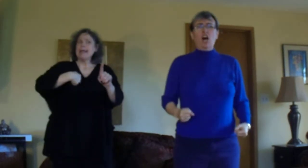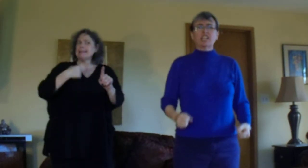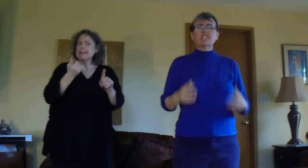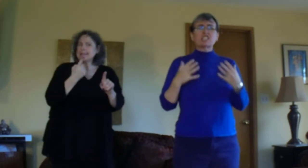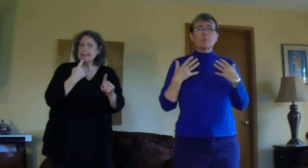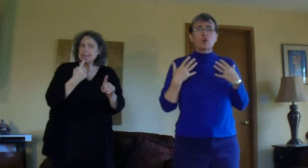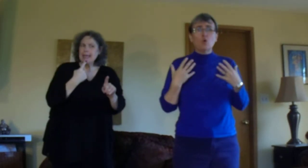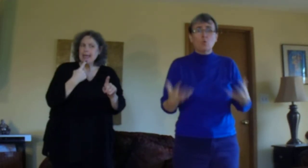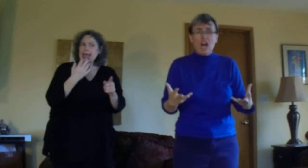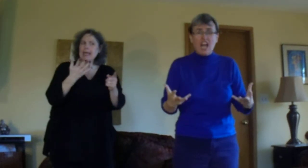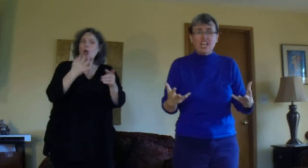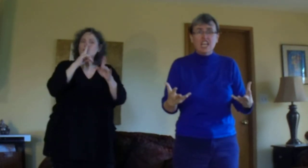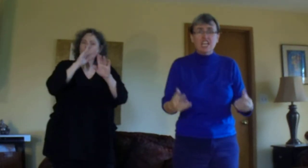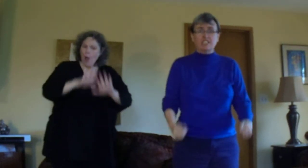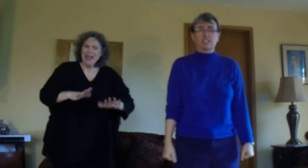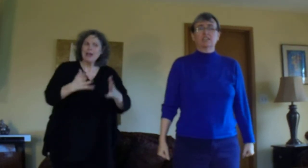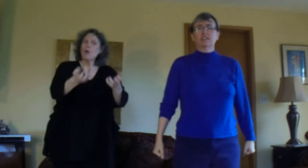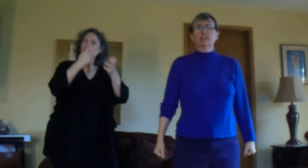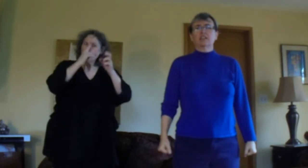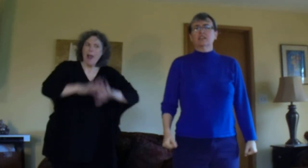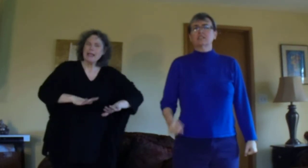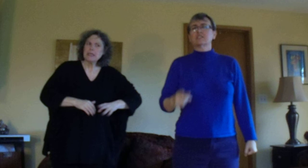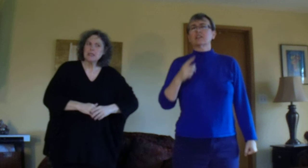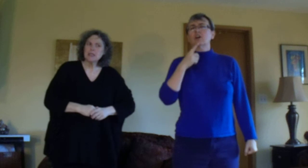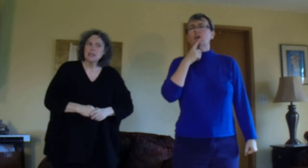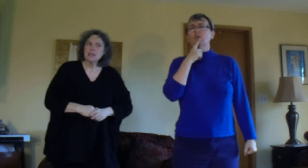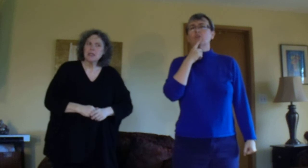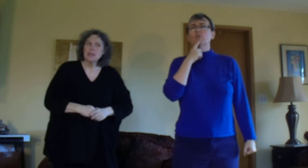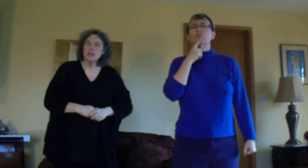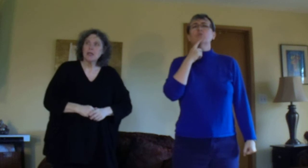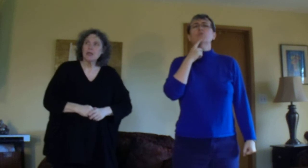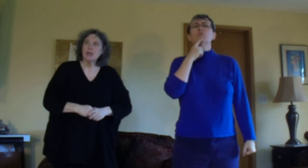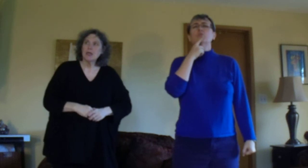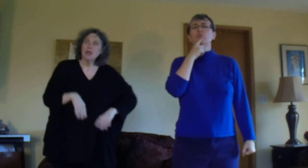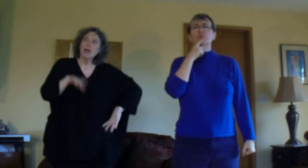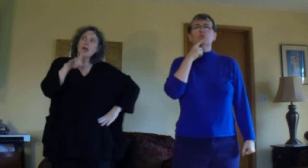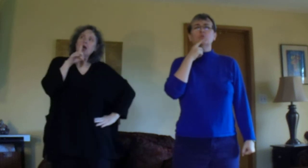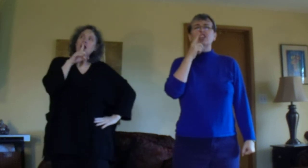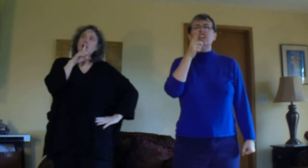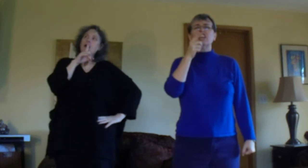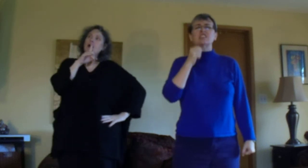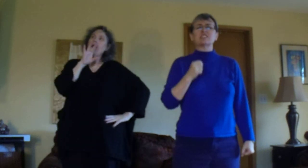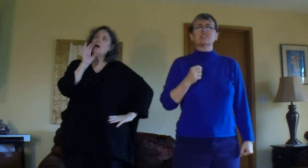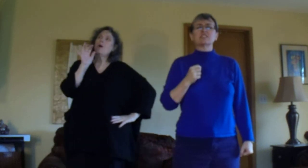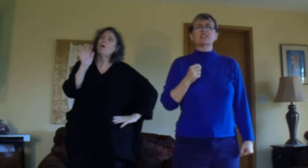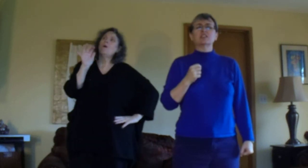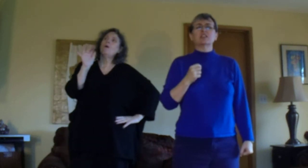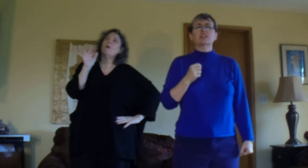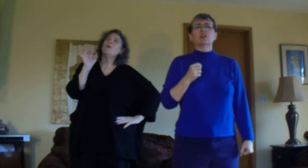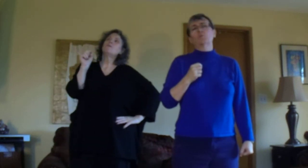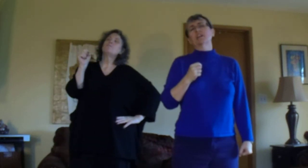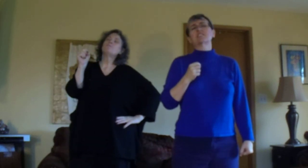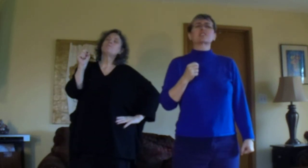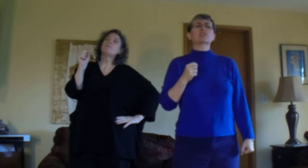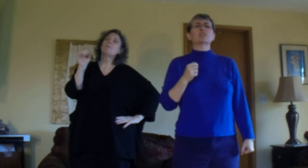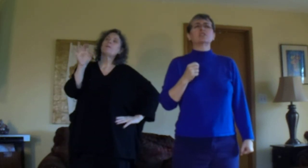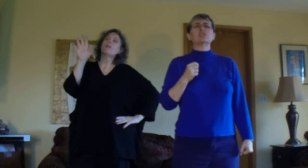wanted some quiet." She said, "Oh, yes. Well, sir, do you